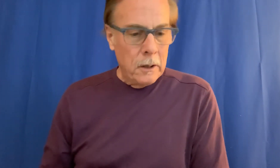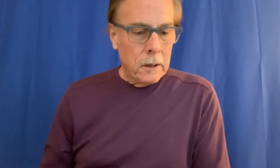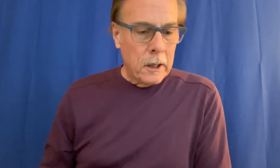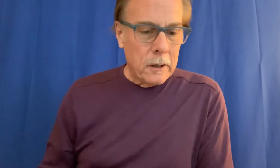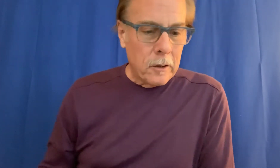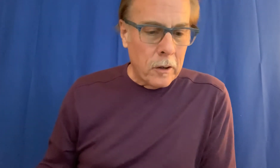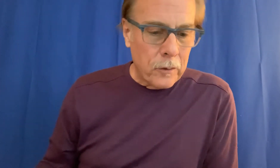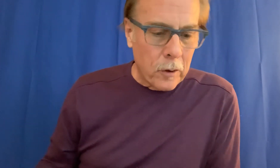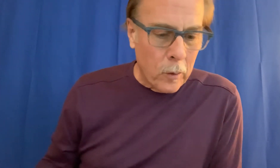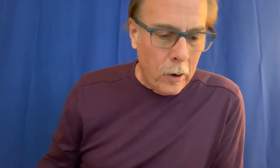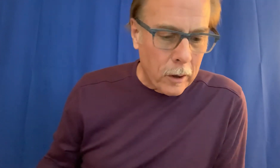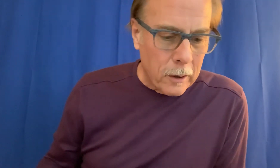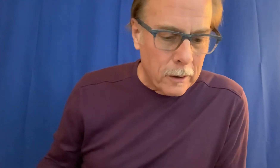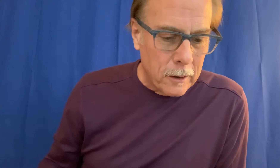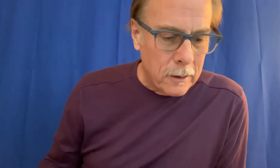Take the dog for a walk.